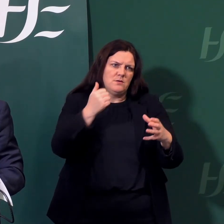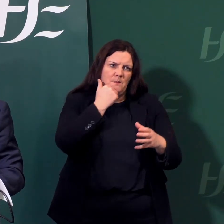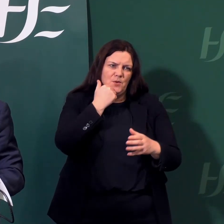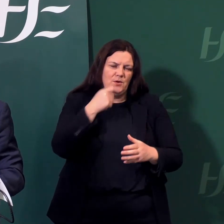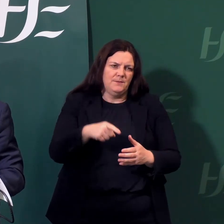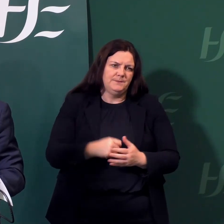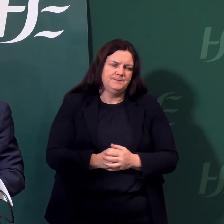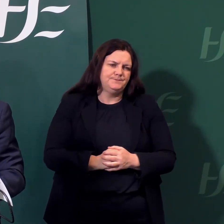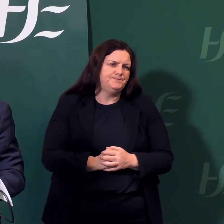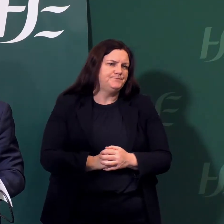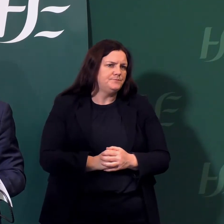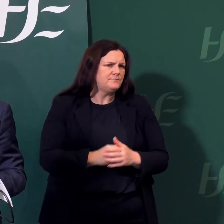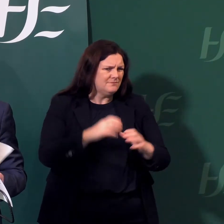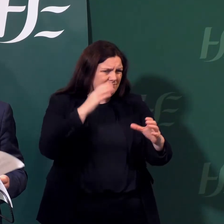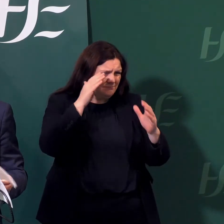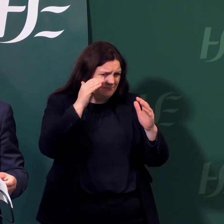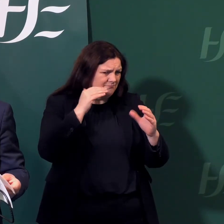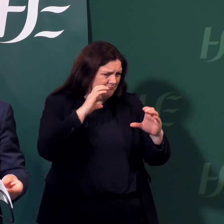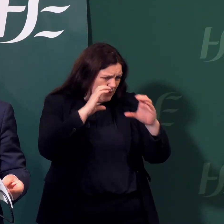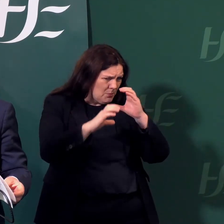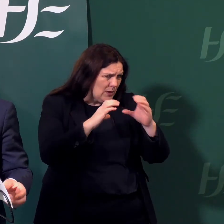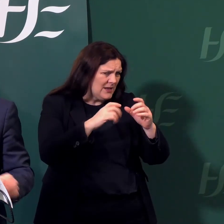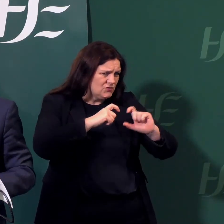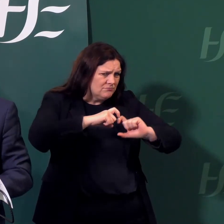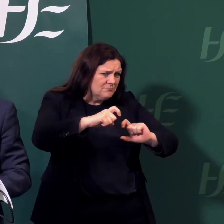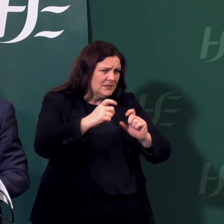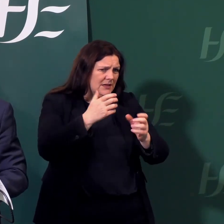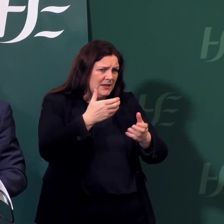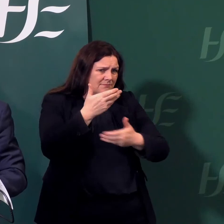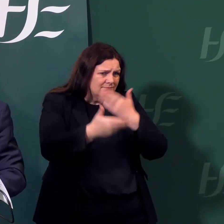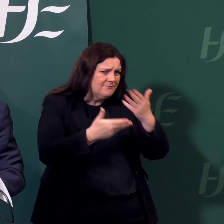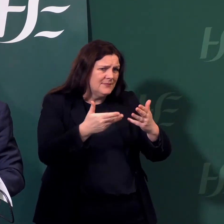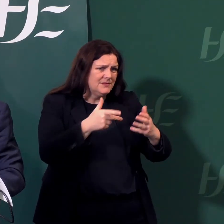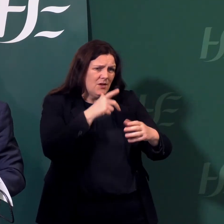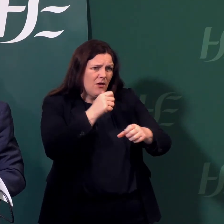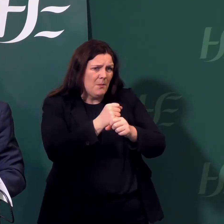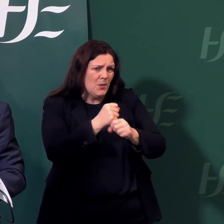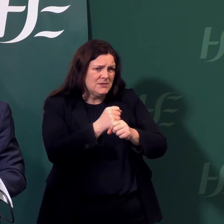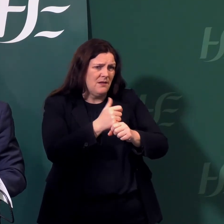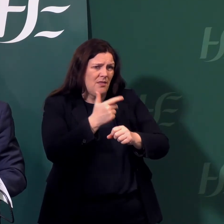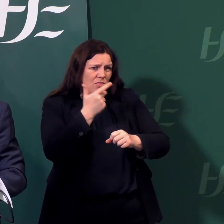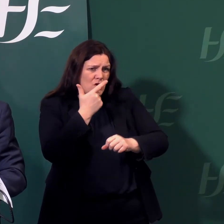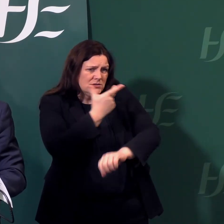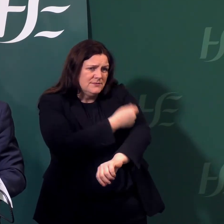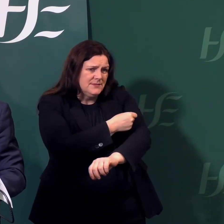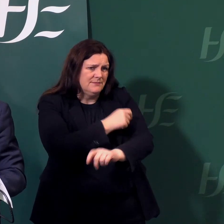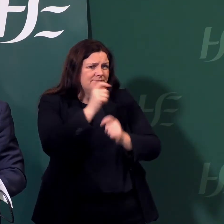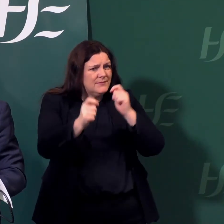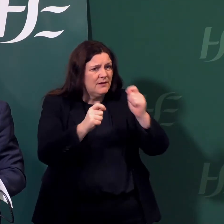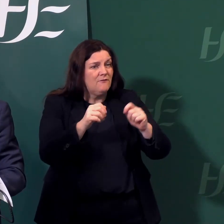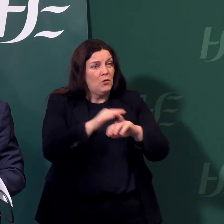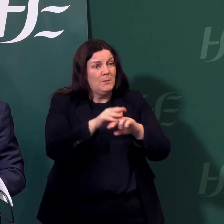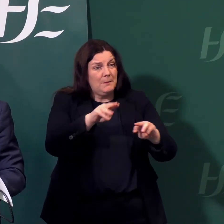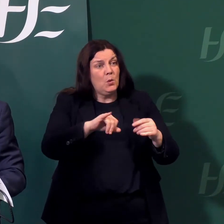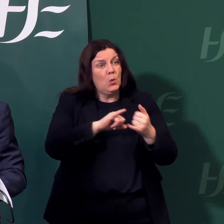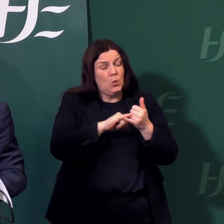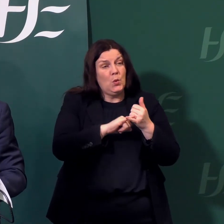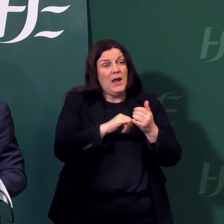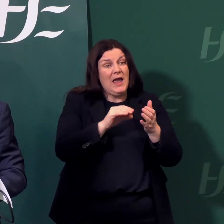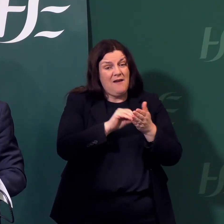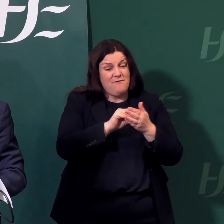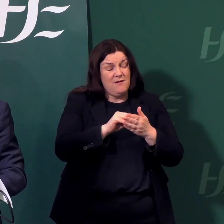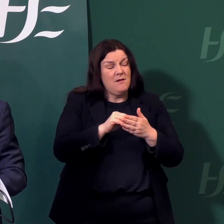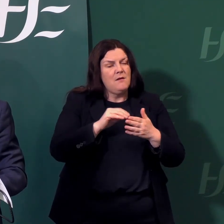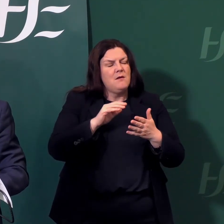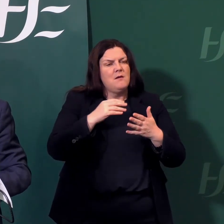focus on continuing our communications on the booster and third dose vaccines for the immunocompromised, we